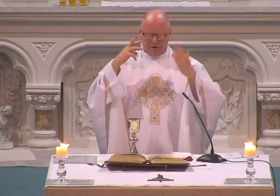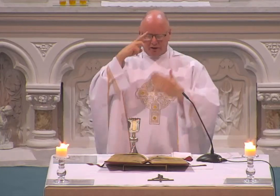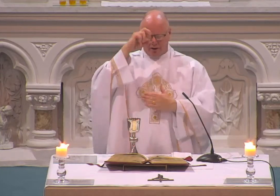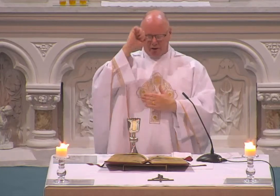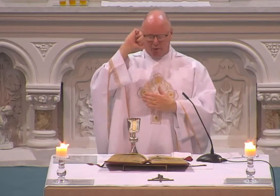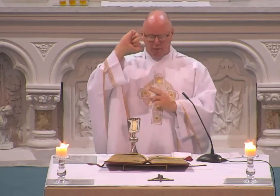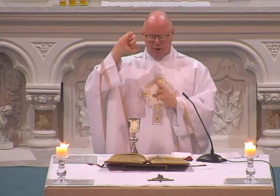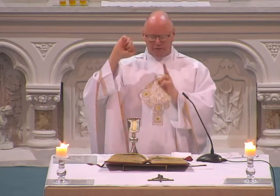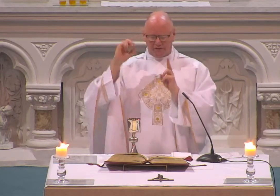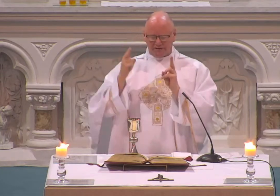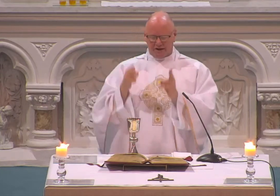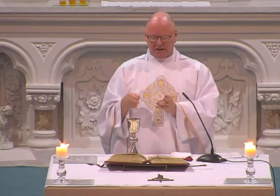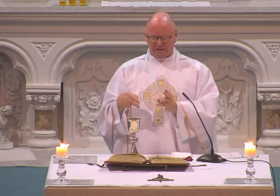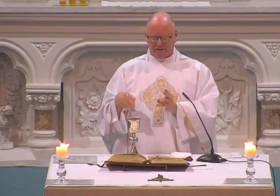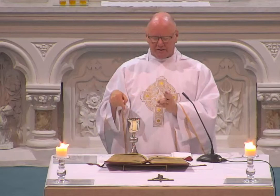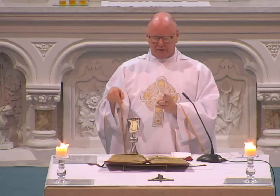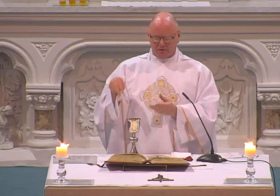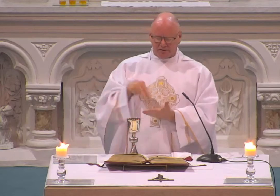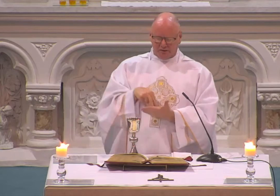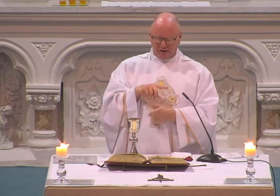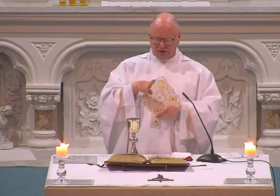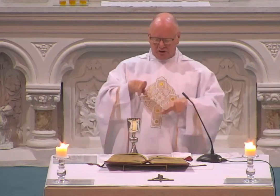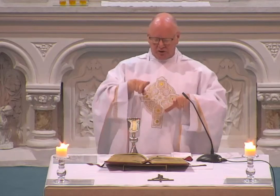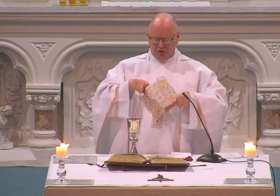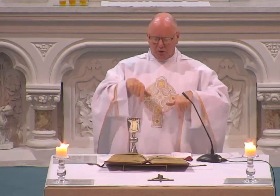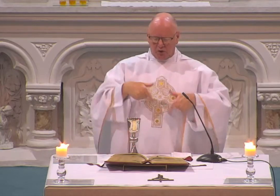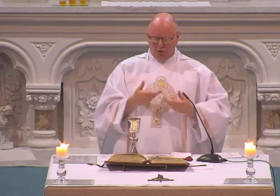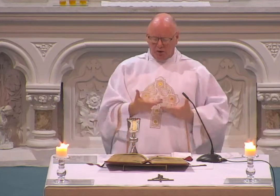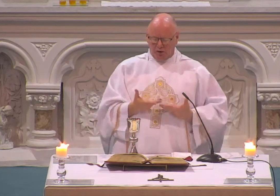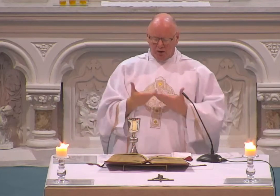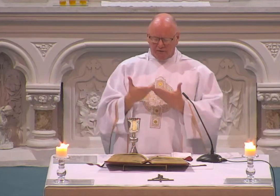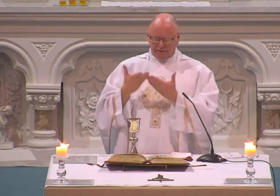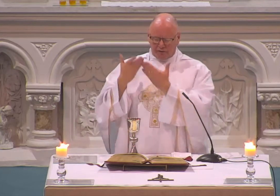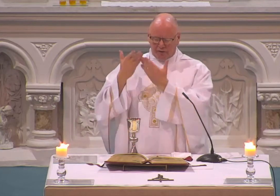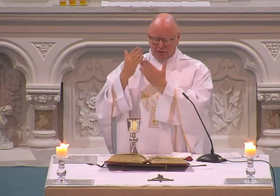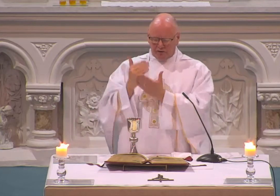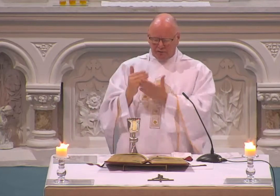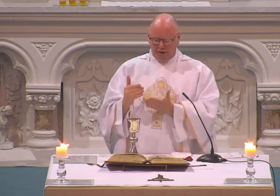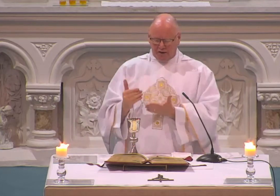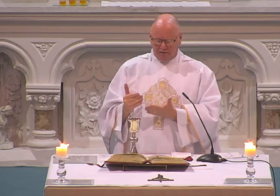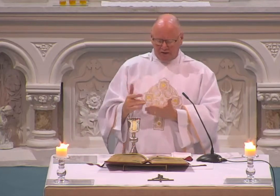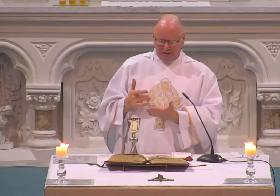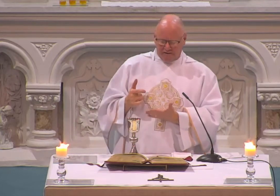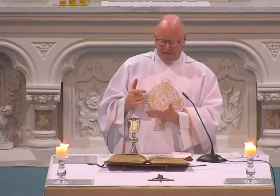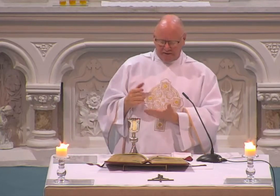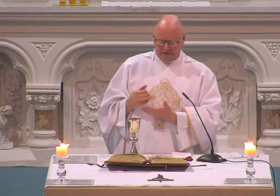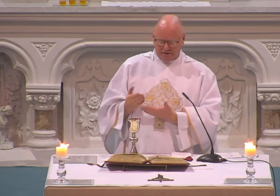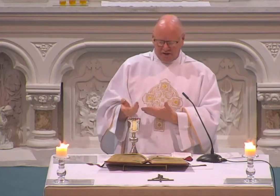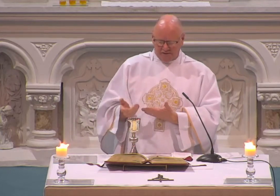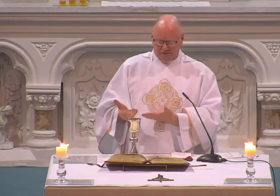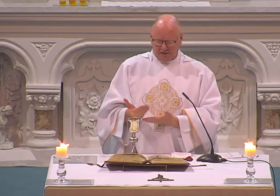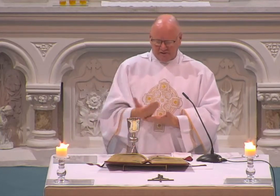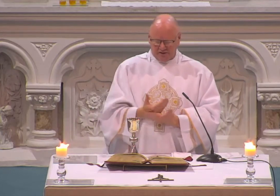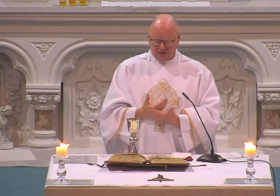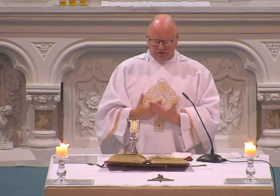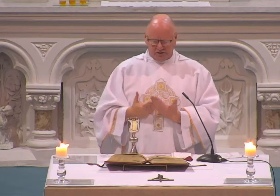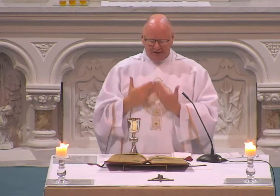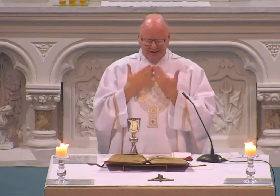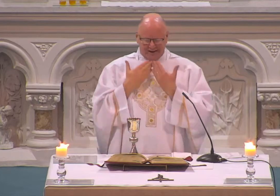the memorial of his death and resurrection, we offer you, Lord, the bread of life and the chalice of salvation, giving